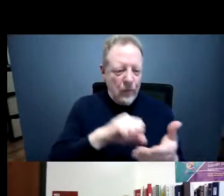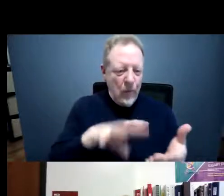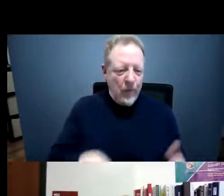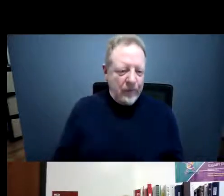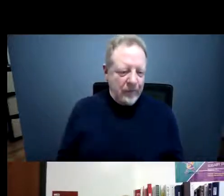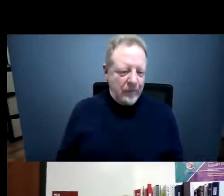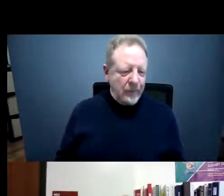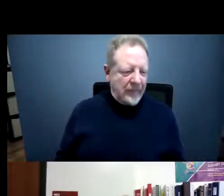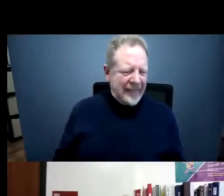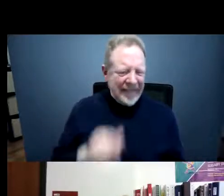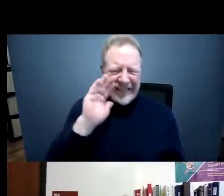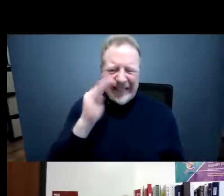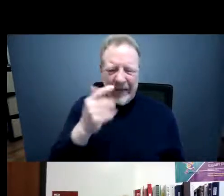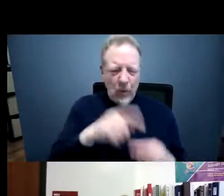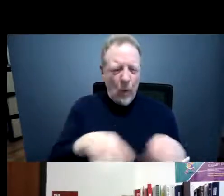Doesn't seem to want to go to the next